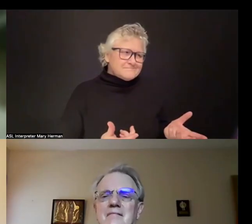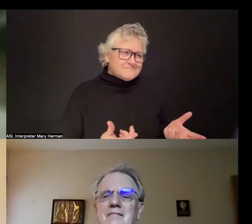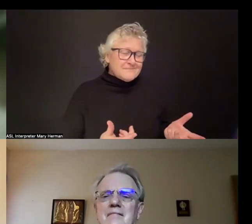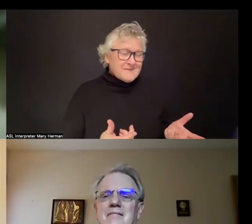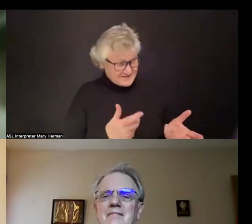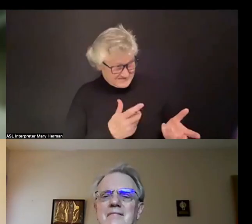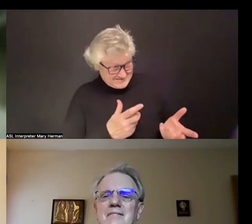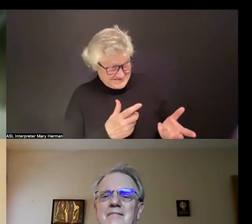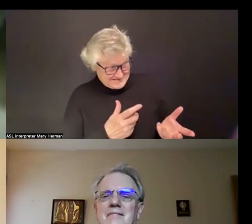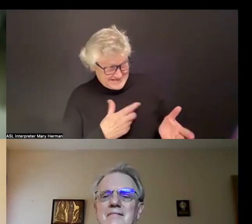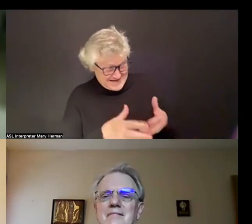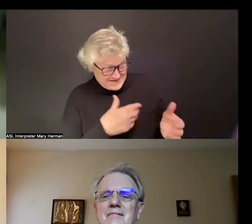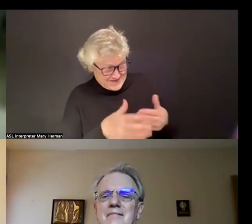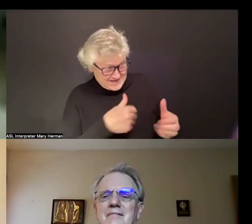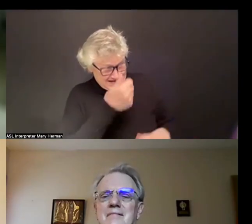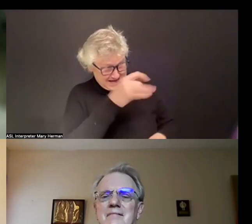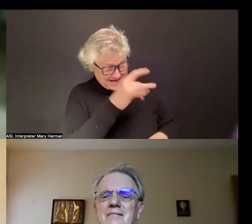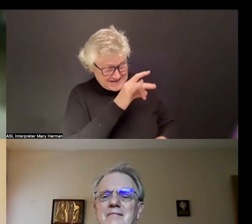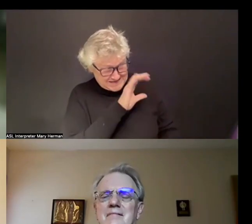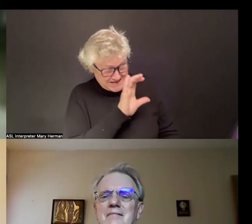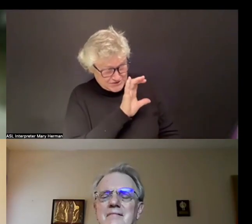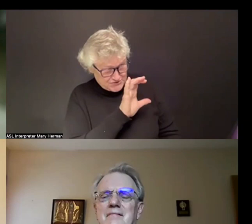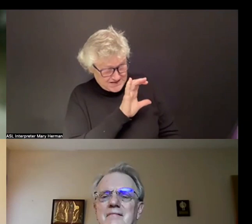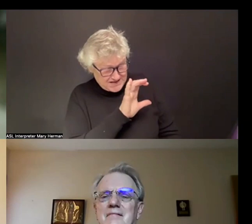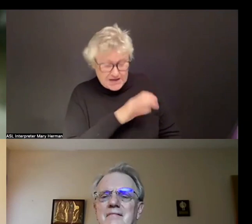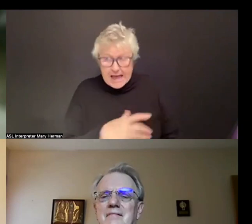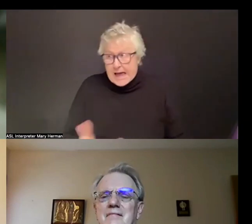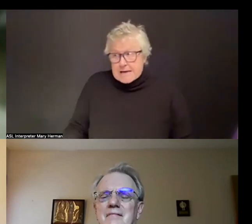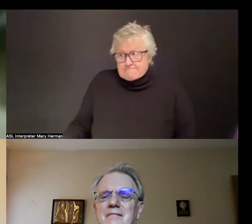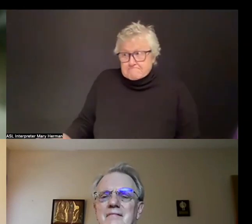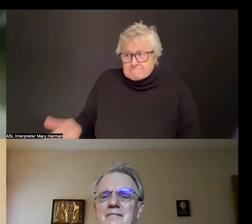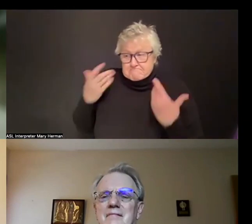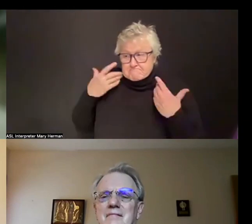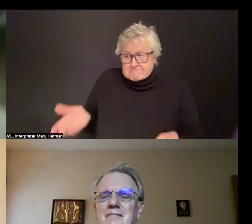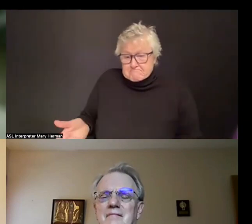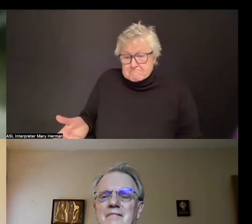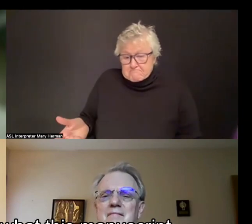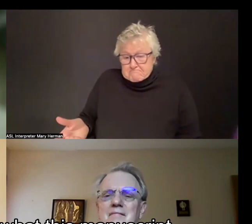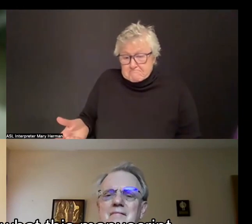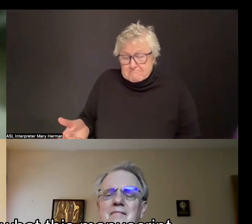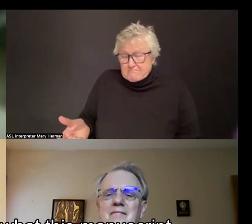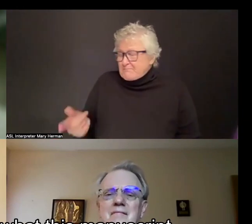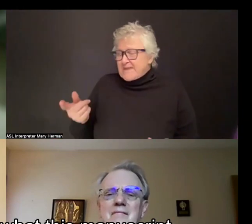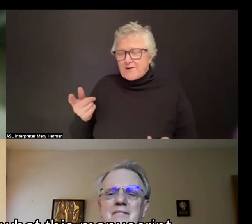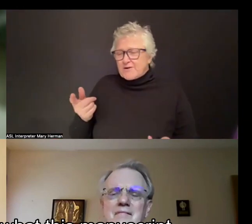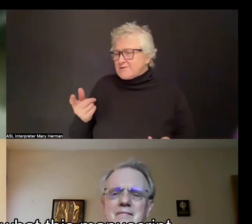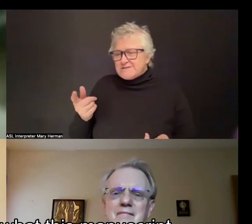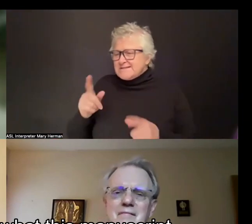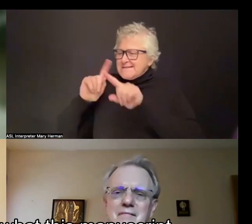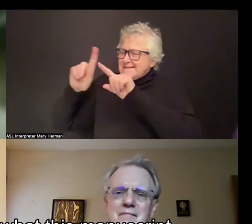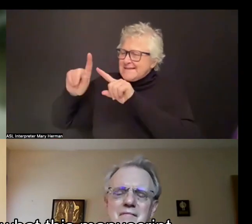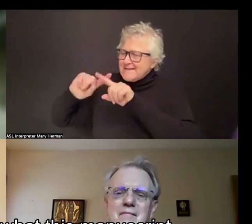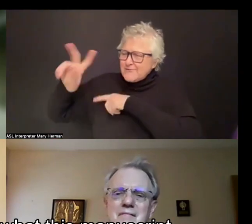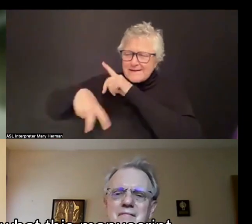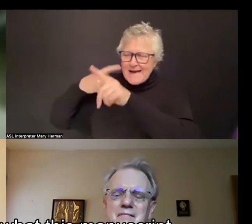century. I know, Kay said. Captivity narratives, Marion was bored. Conversion narratives. I'm guessing that's what this manuscript winds